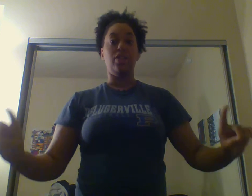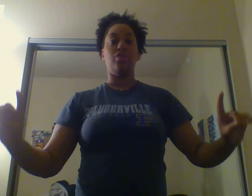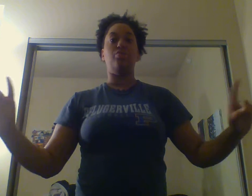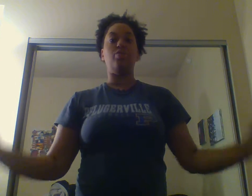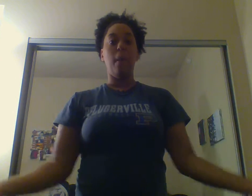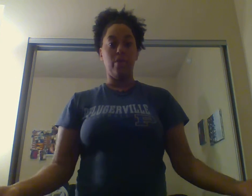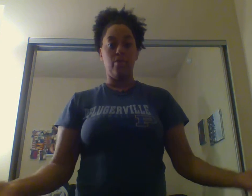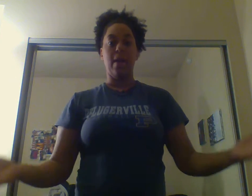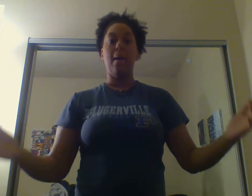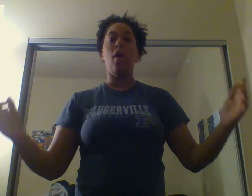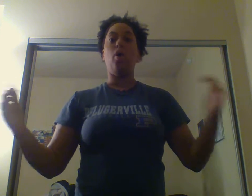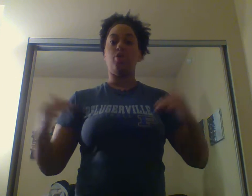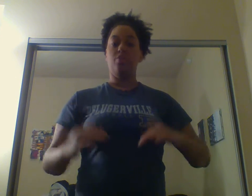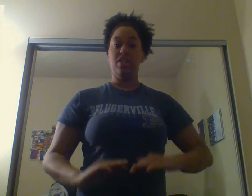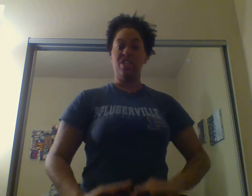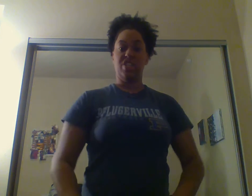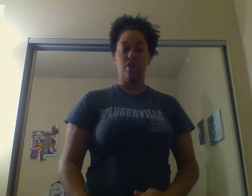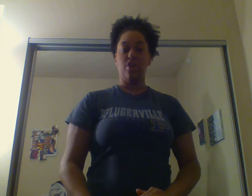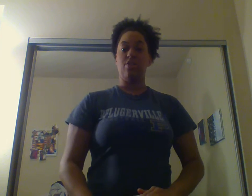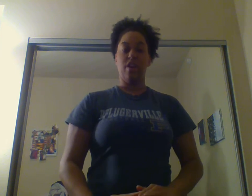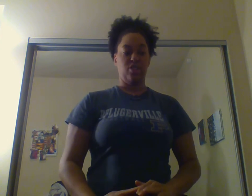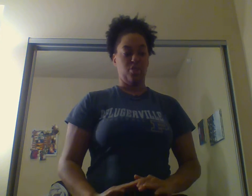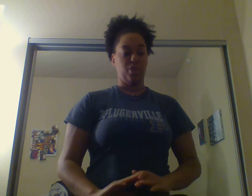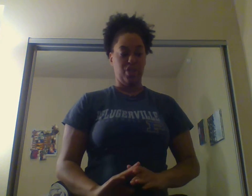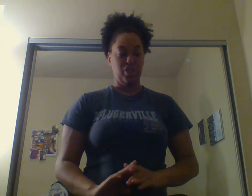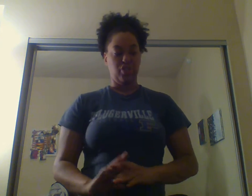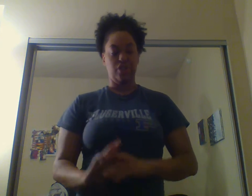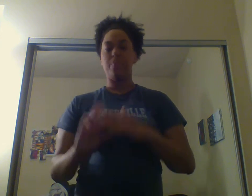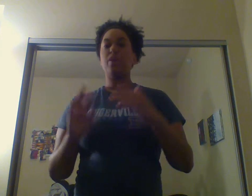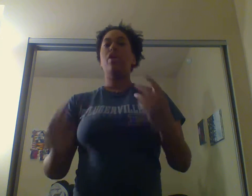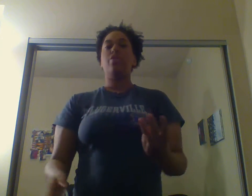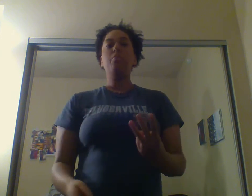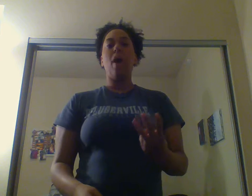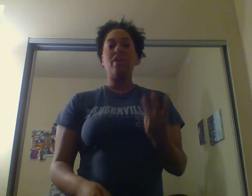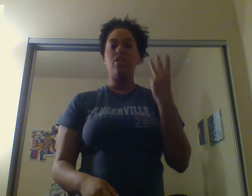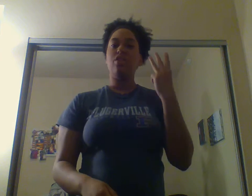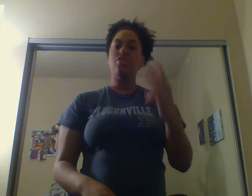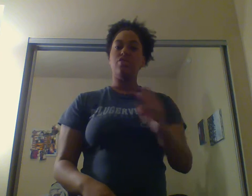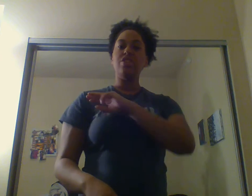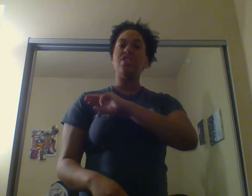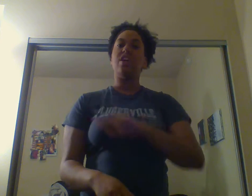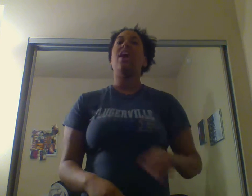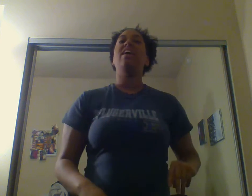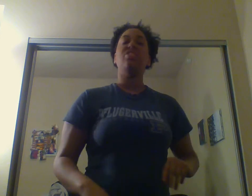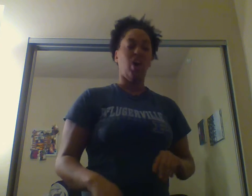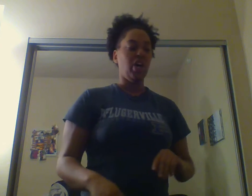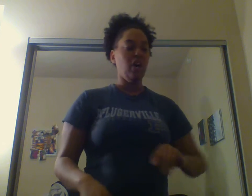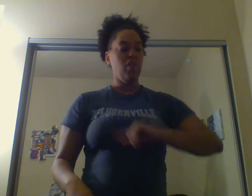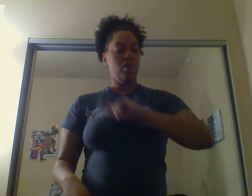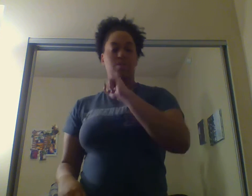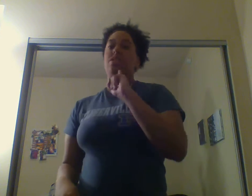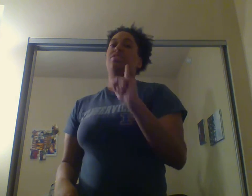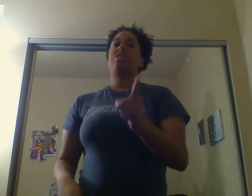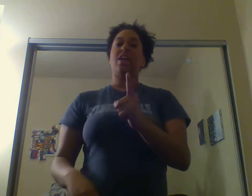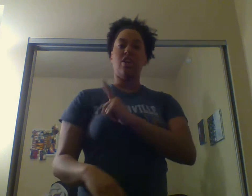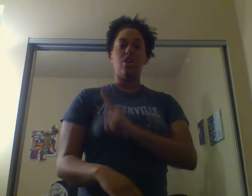to separate, ultimately deteriorating the relationship. Three practical usages that I thought of was in secondary